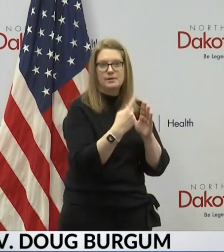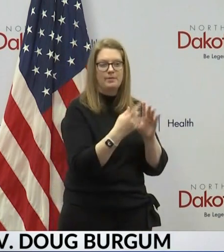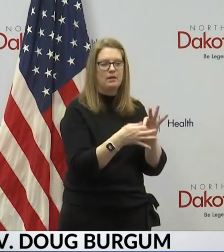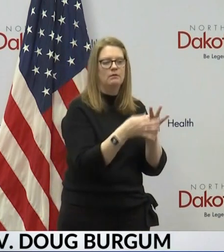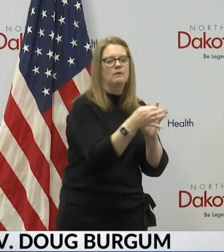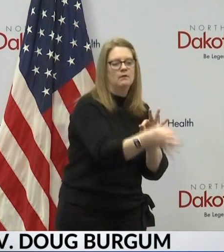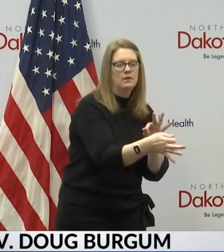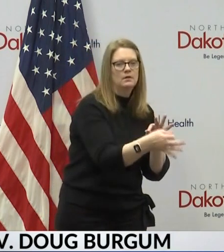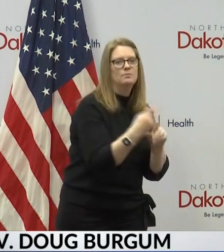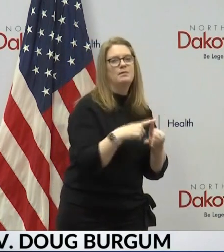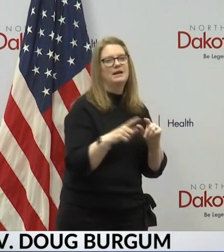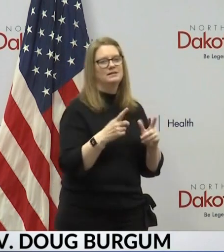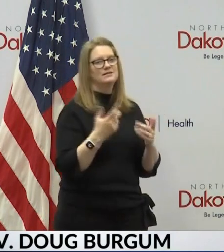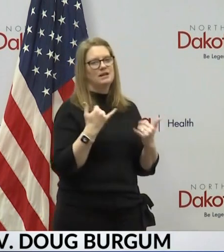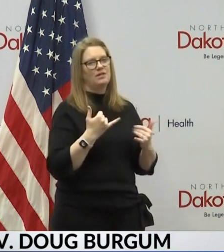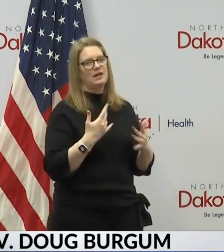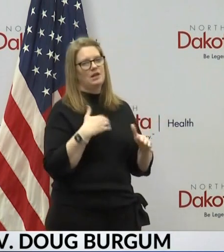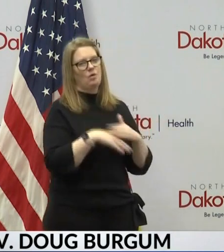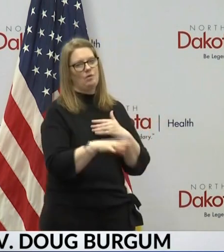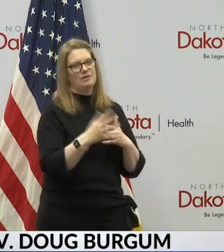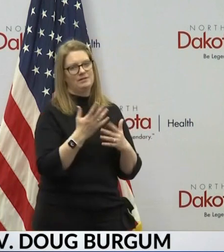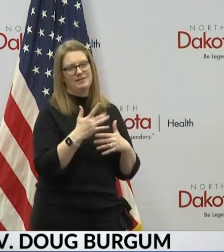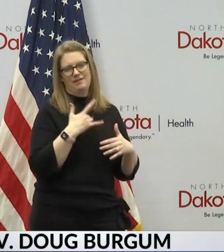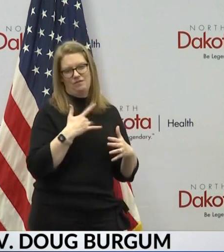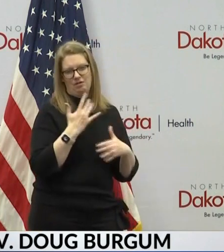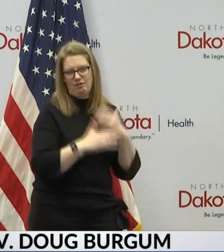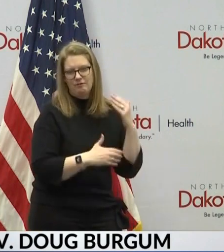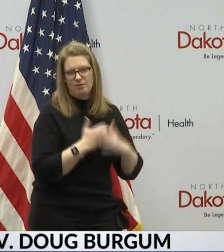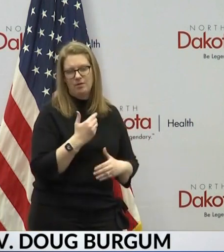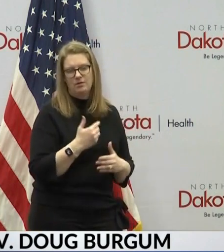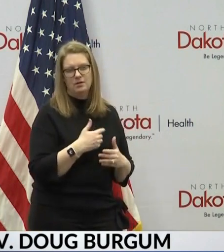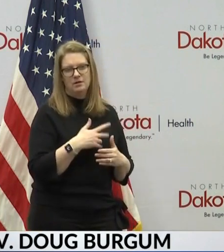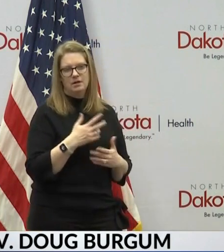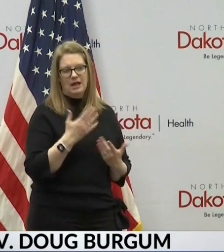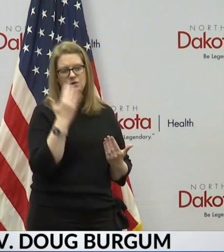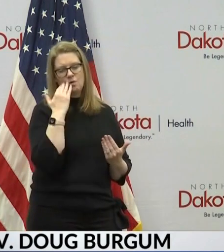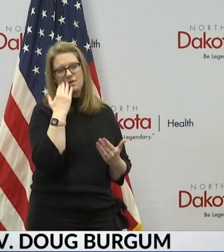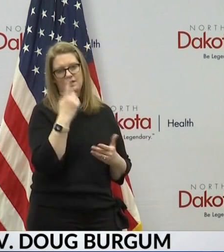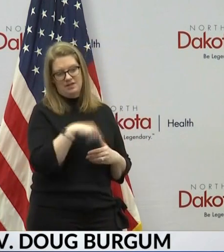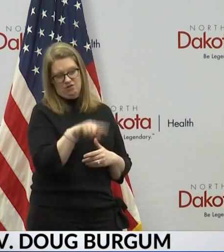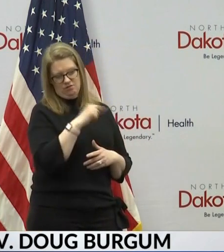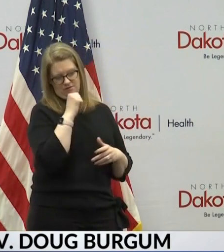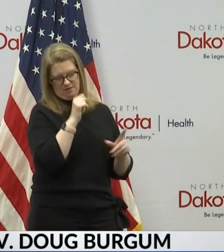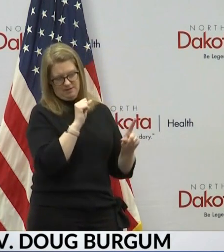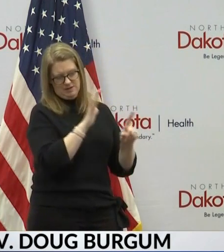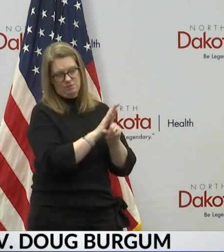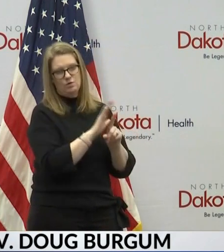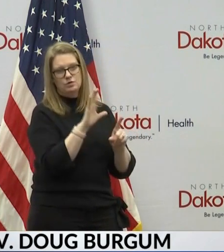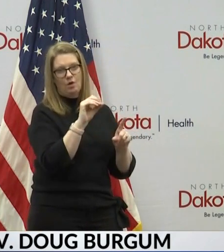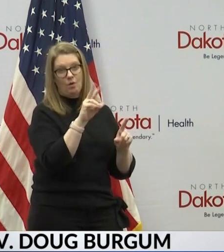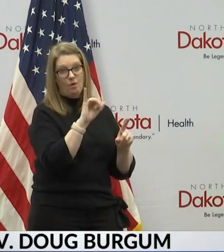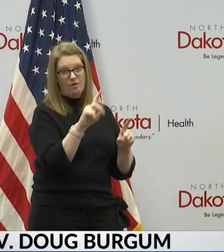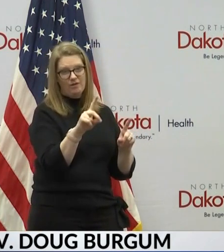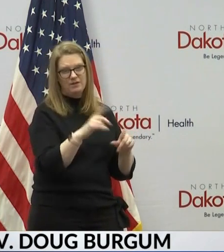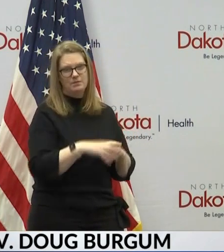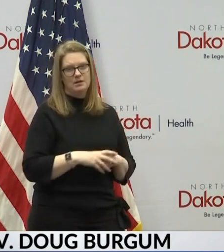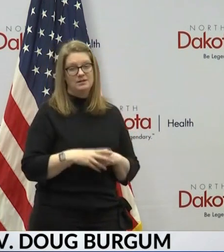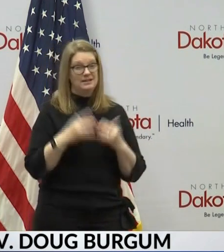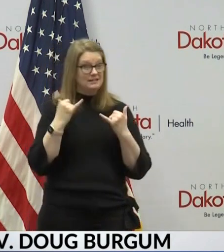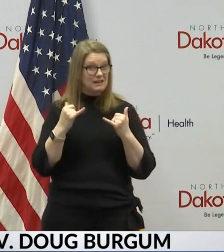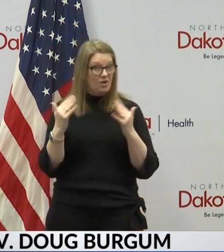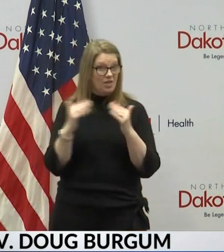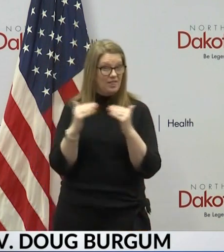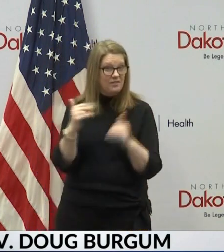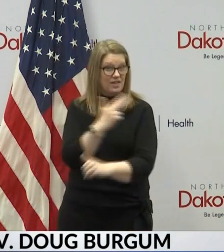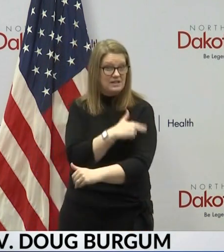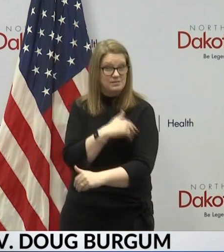if they go into a clinic or get a surgery that they're not going to be exposed to COVID. But at the levels of hospitalization we have